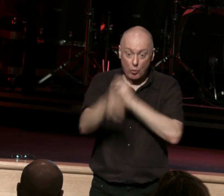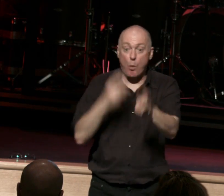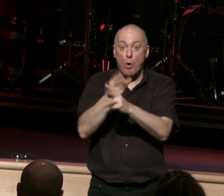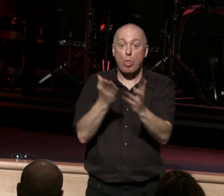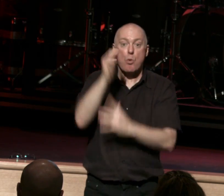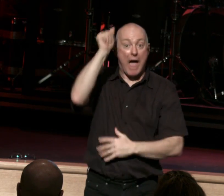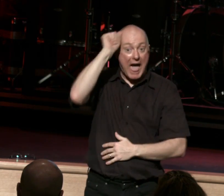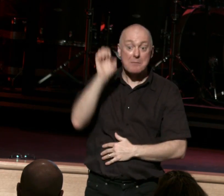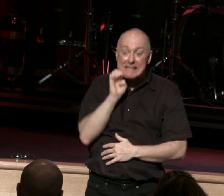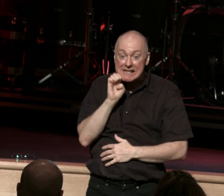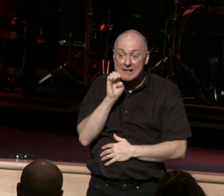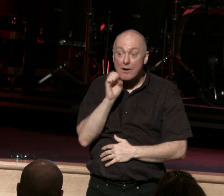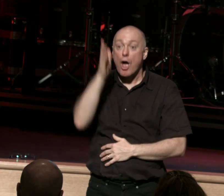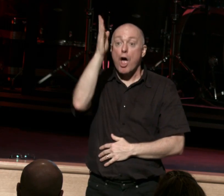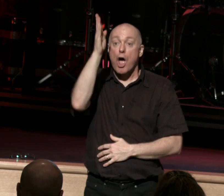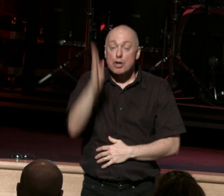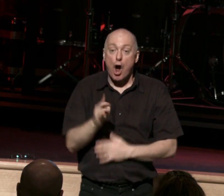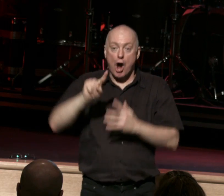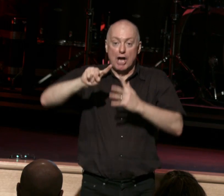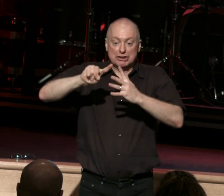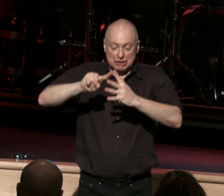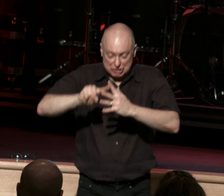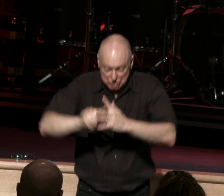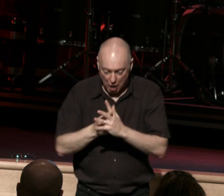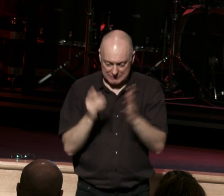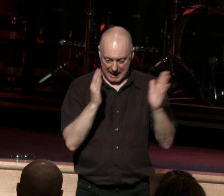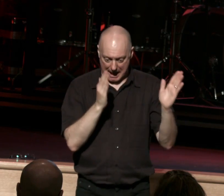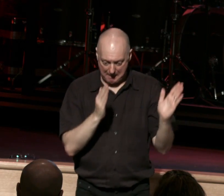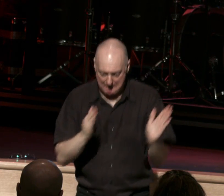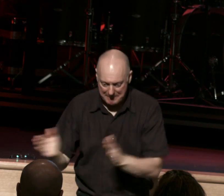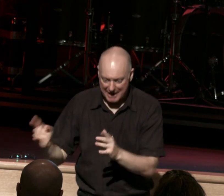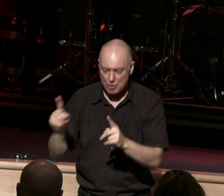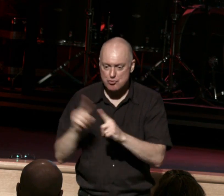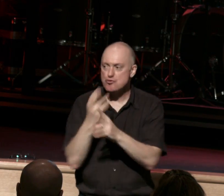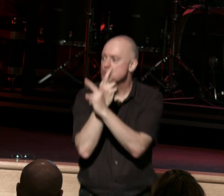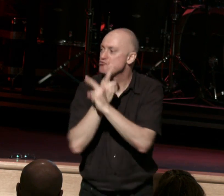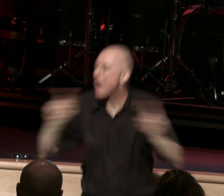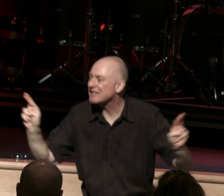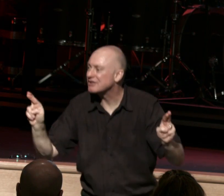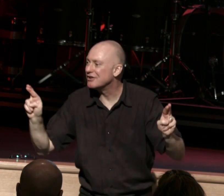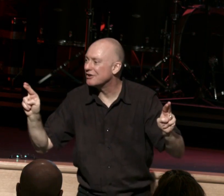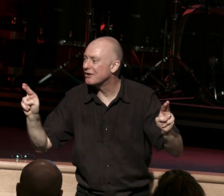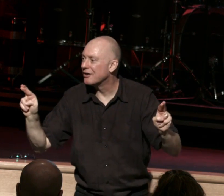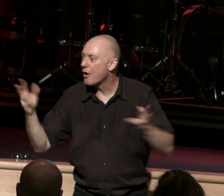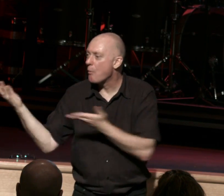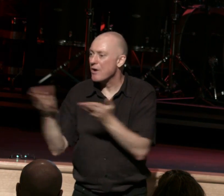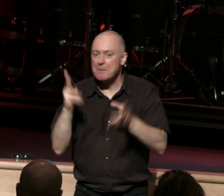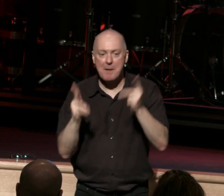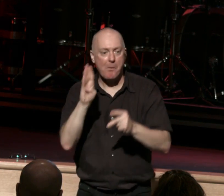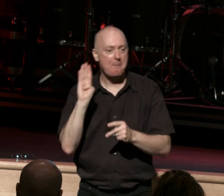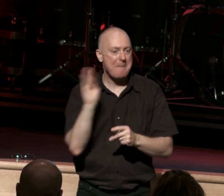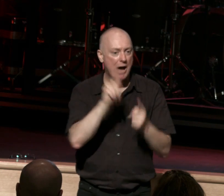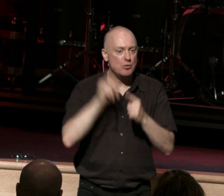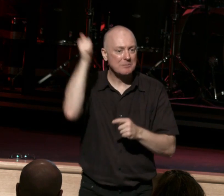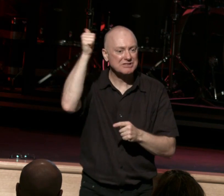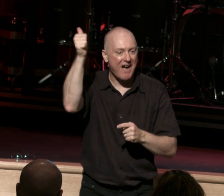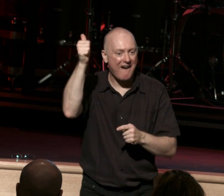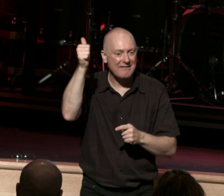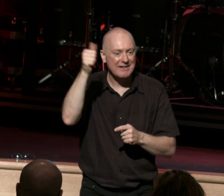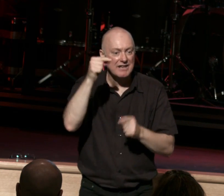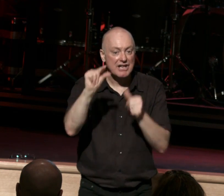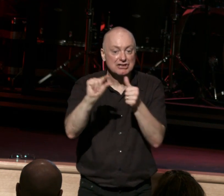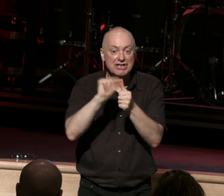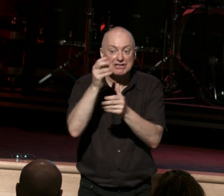the world through Adam and Eve, God sets in plan his rescue mission to bring his people back to